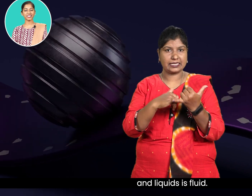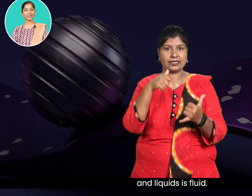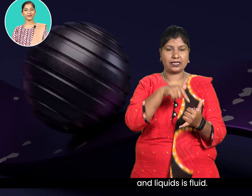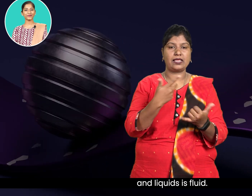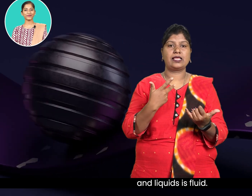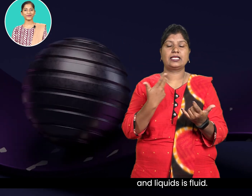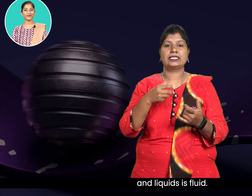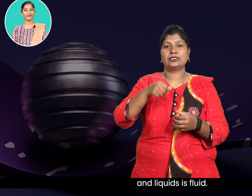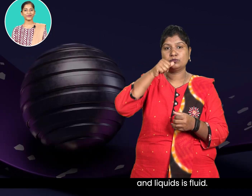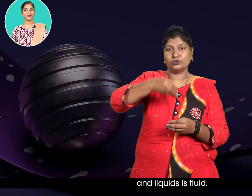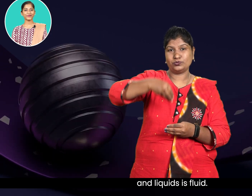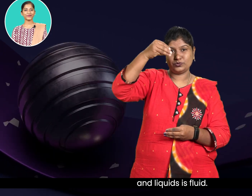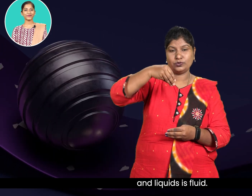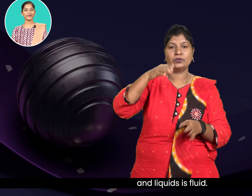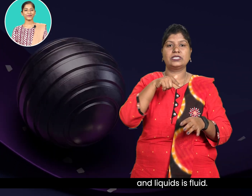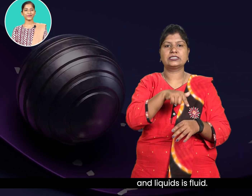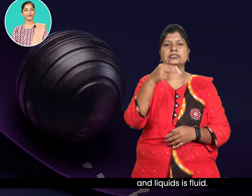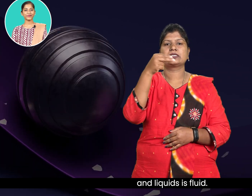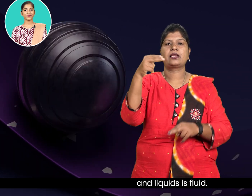fluids.